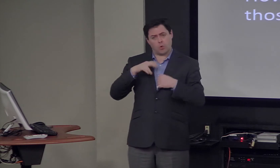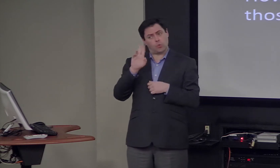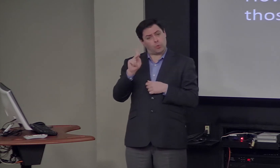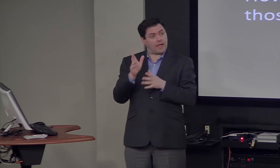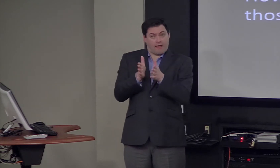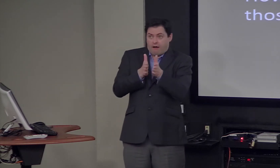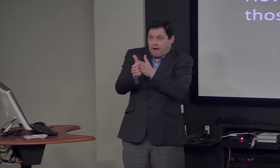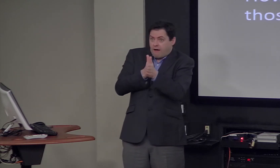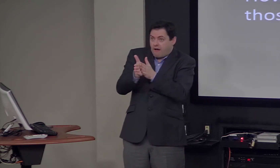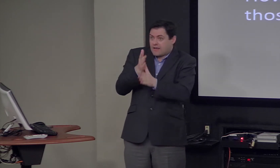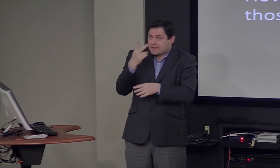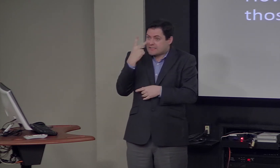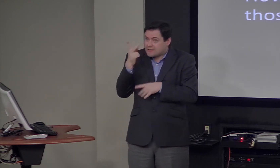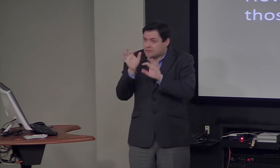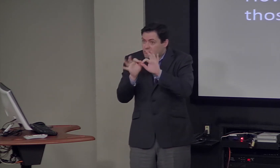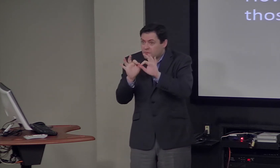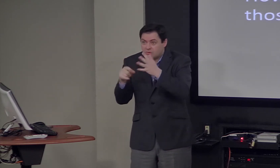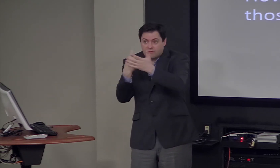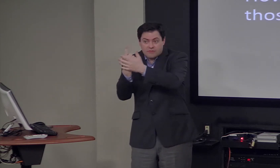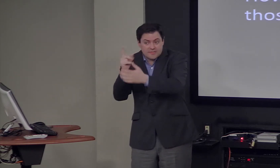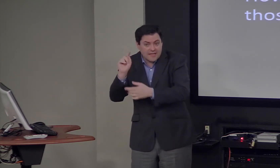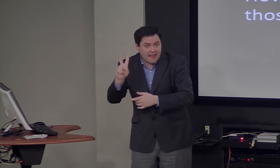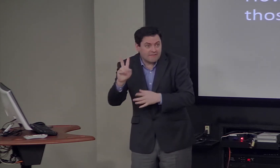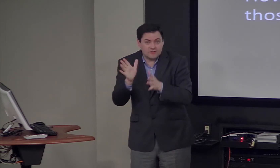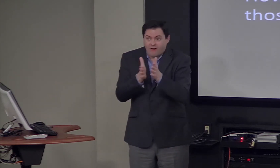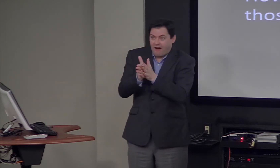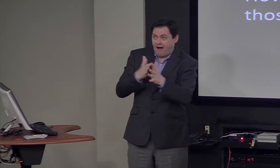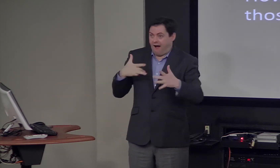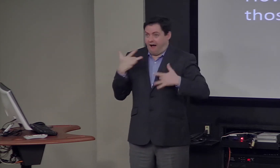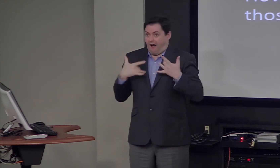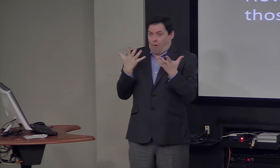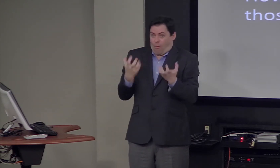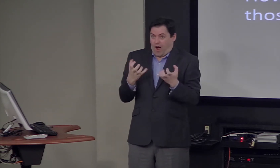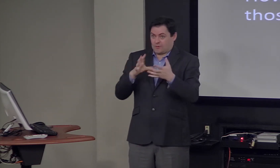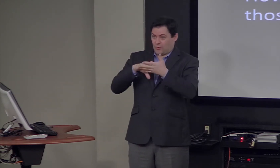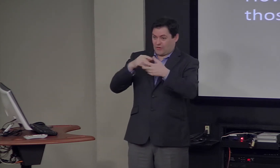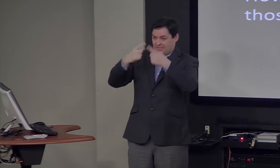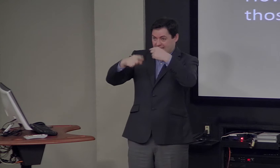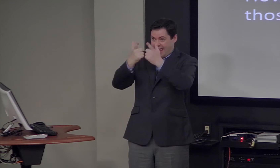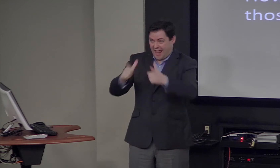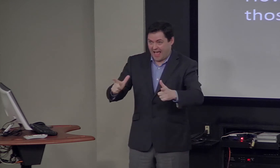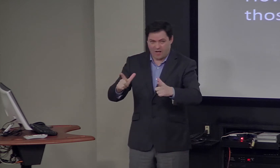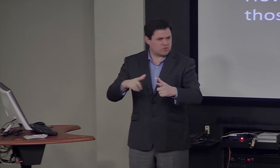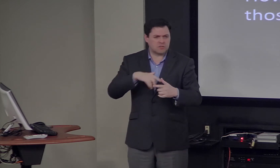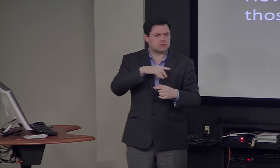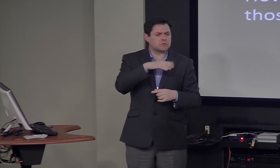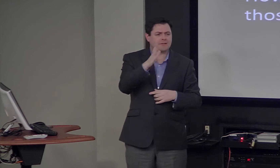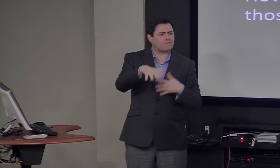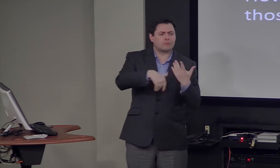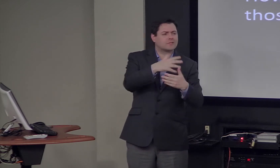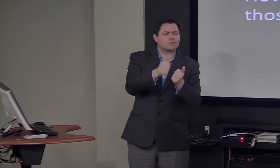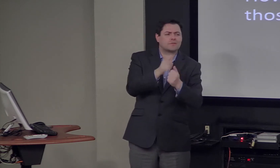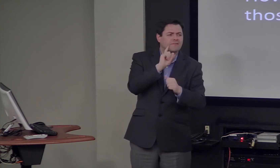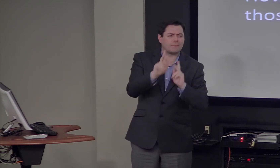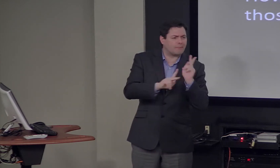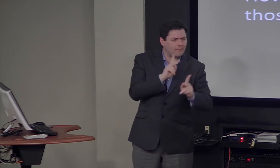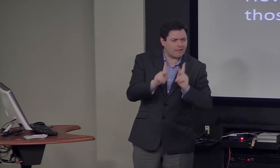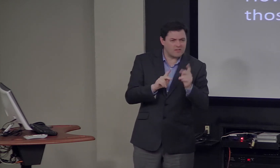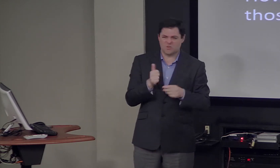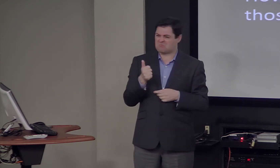a tad bit different, but in the UK, individuals are interested in becoming interpreters because they've seen it on television and they've never had an